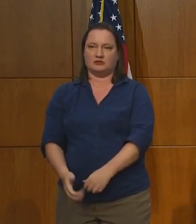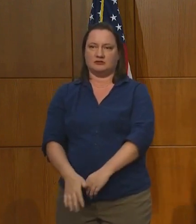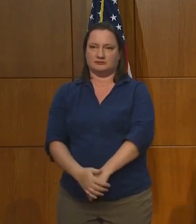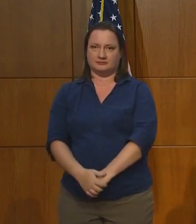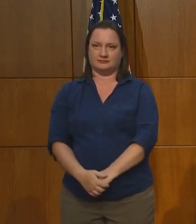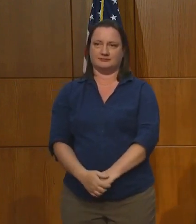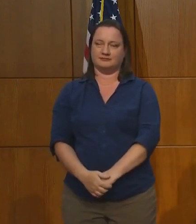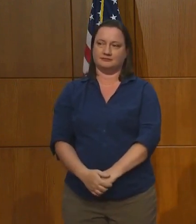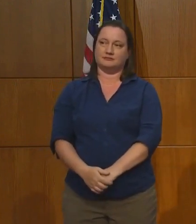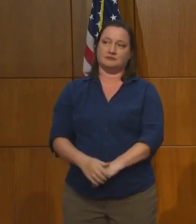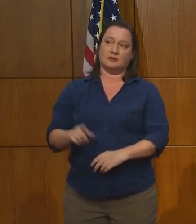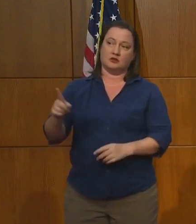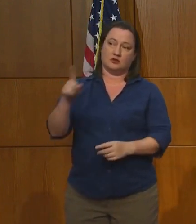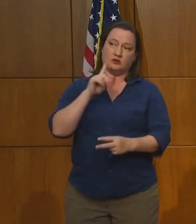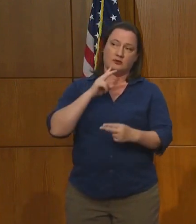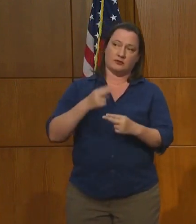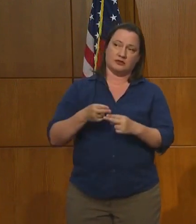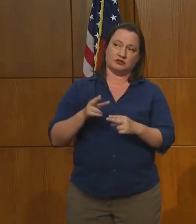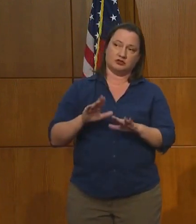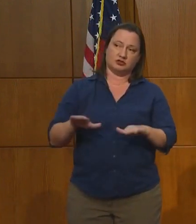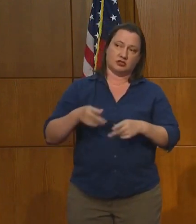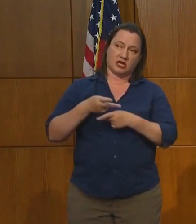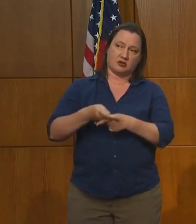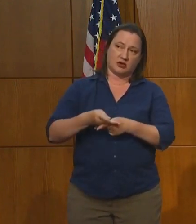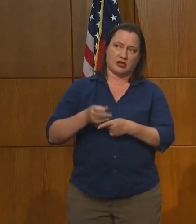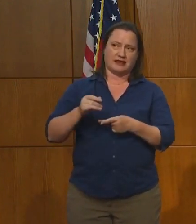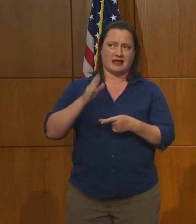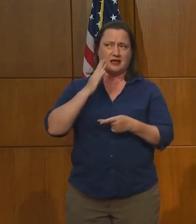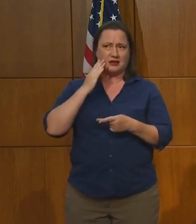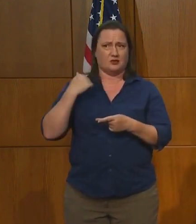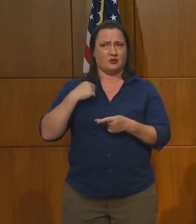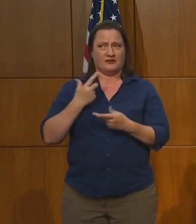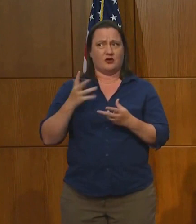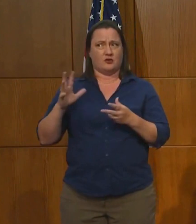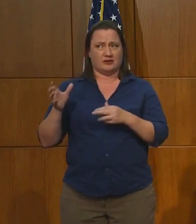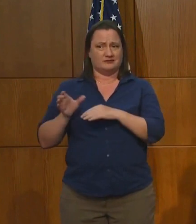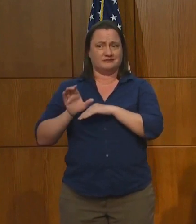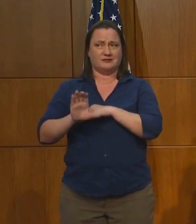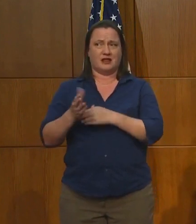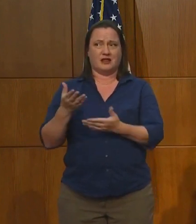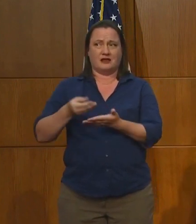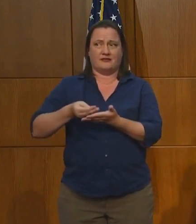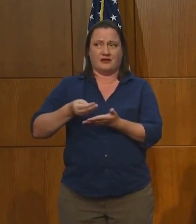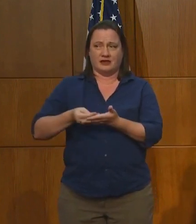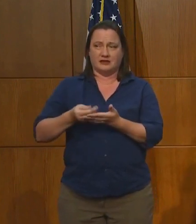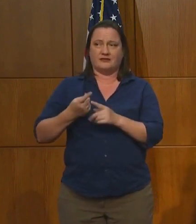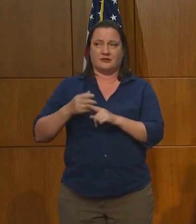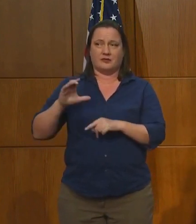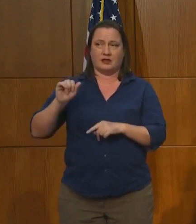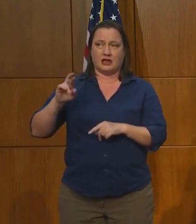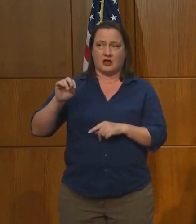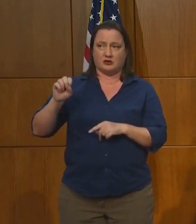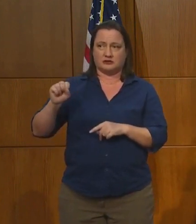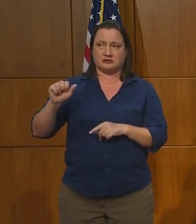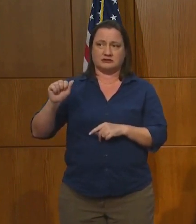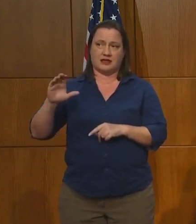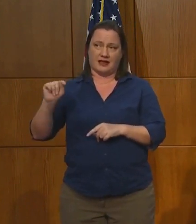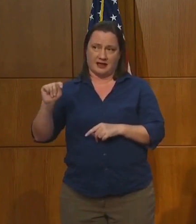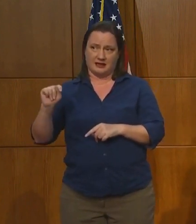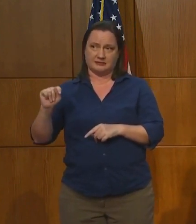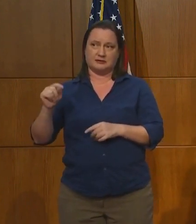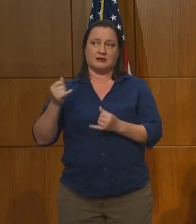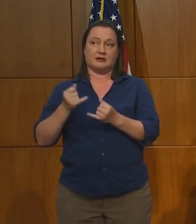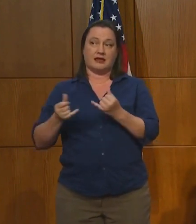mentioned child care. That's certainly something that we put a significant amount of funding in through the CARES Act. And then the last thing that,